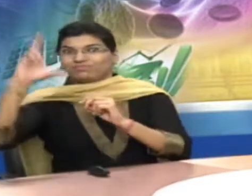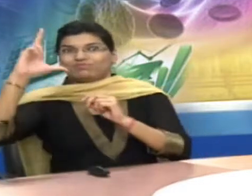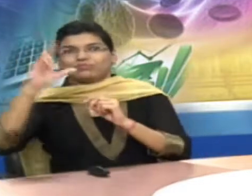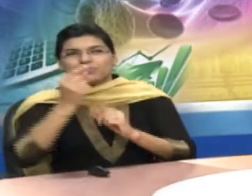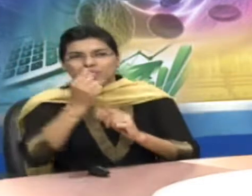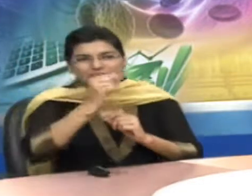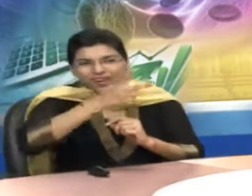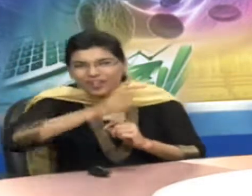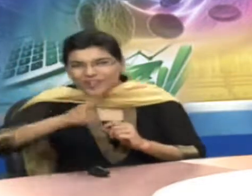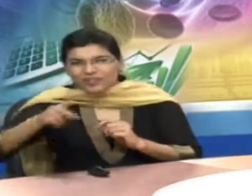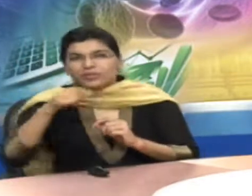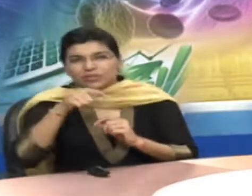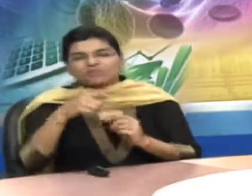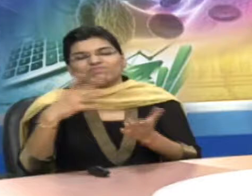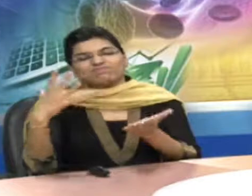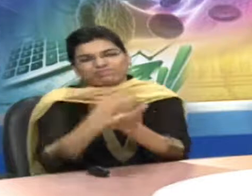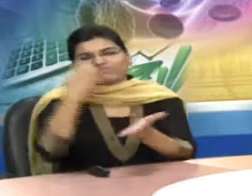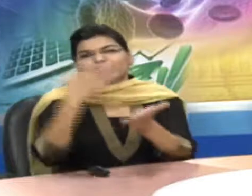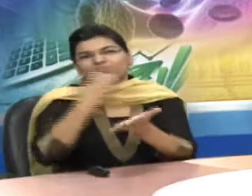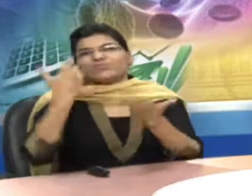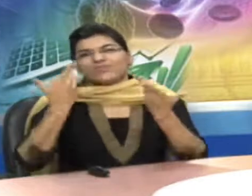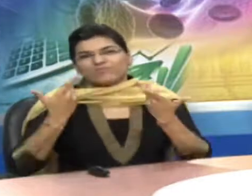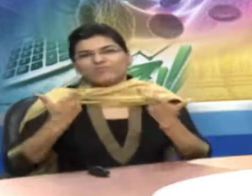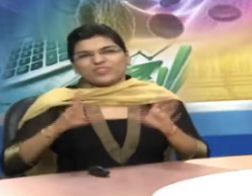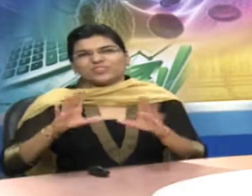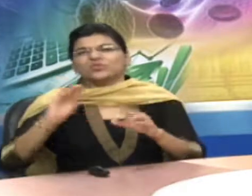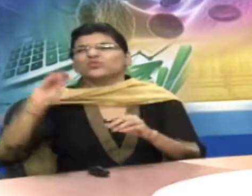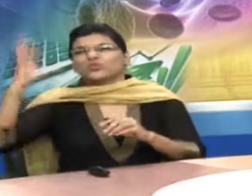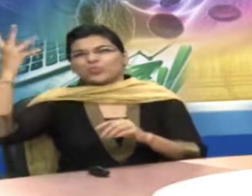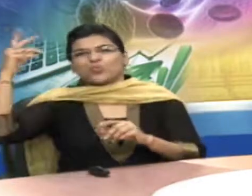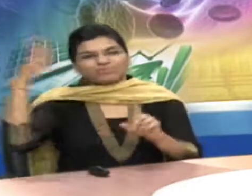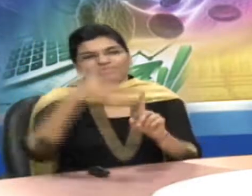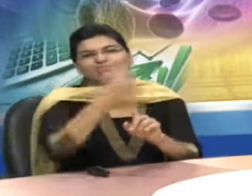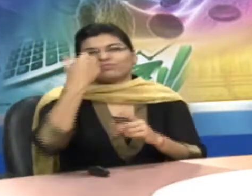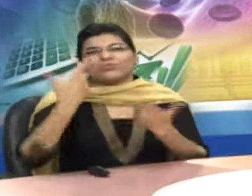and all the 3 conventions of different